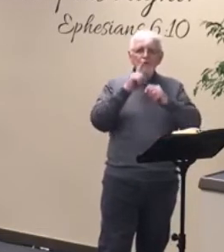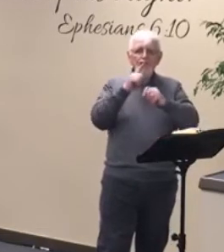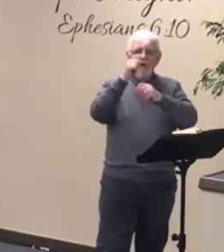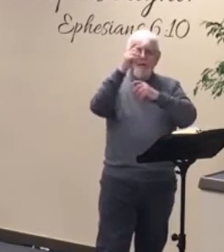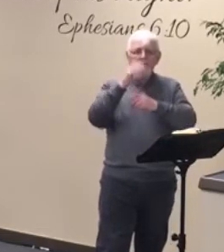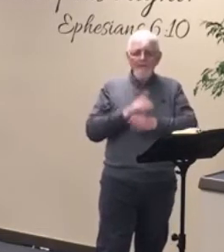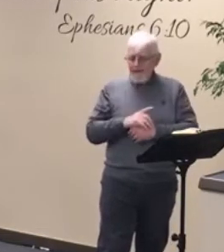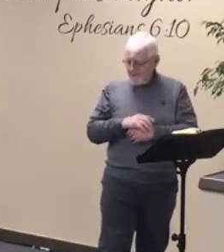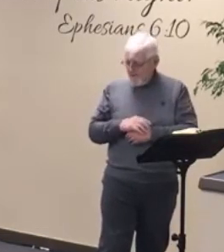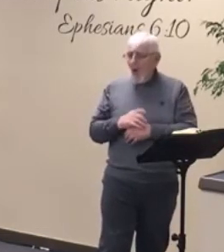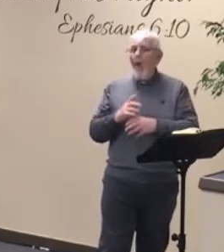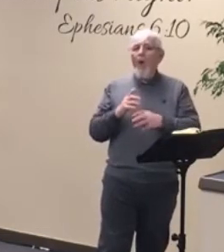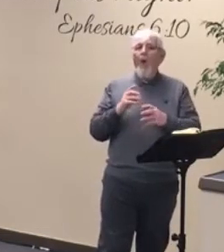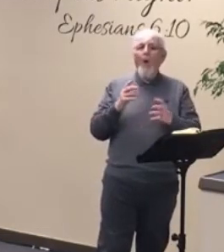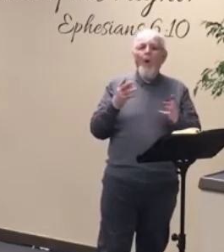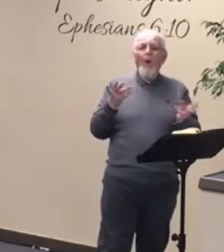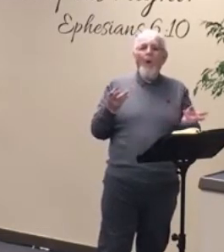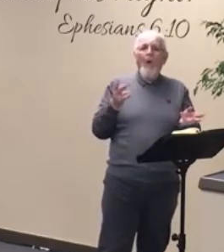Oh, there's the problem.